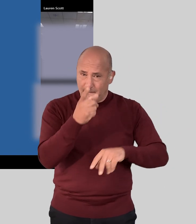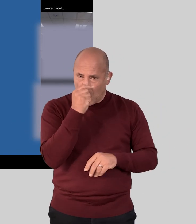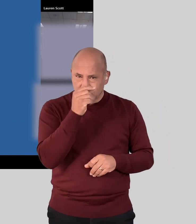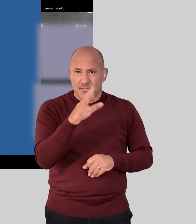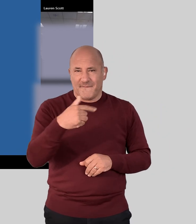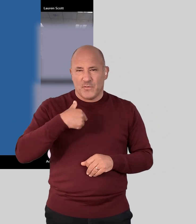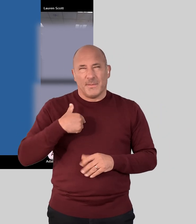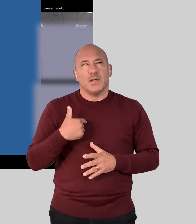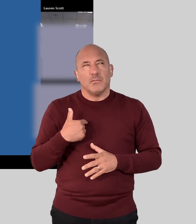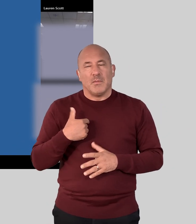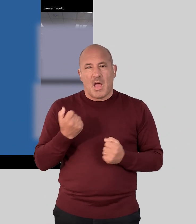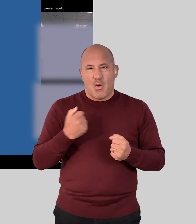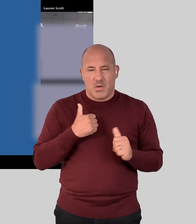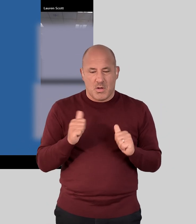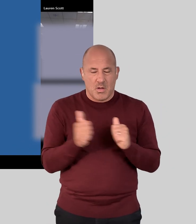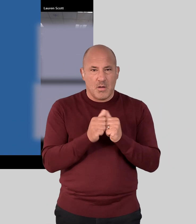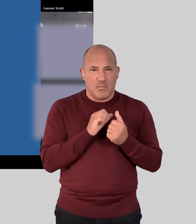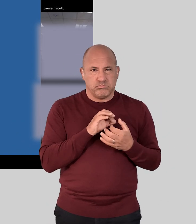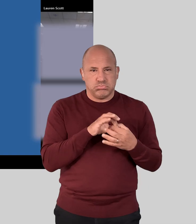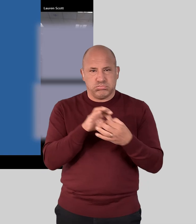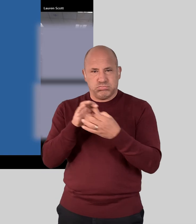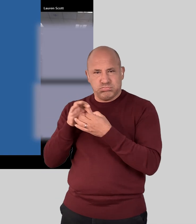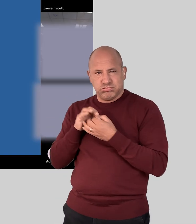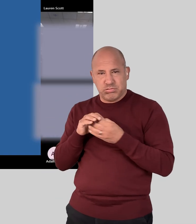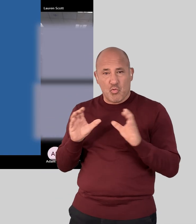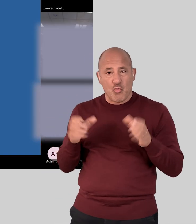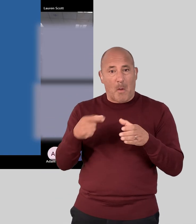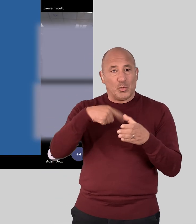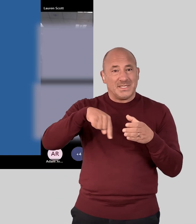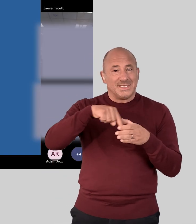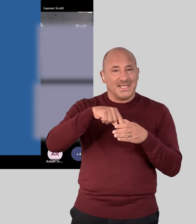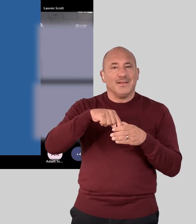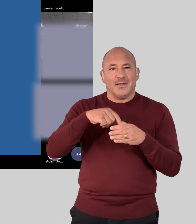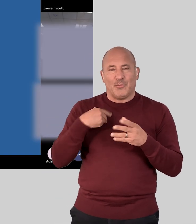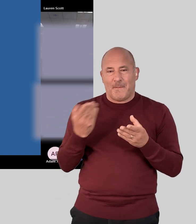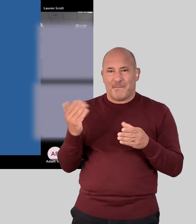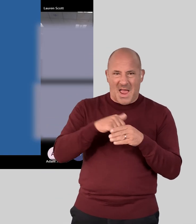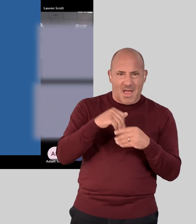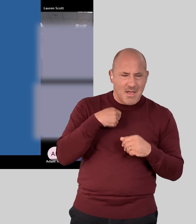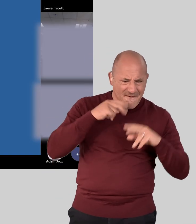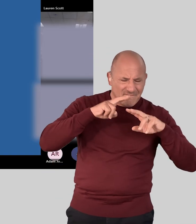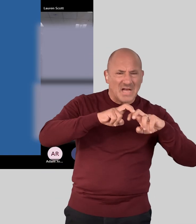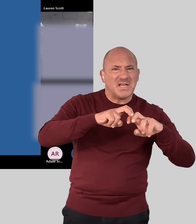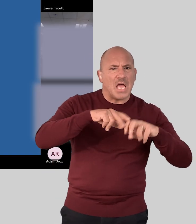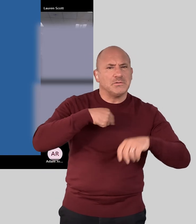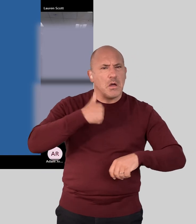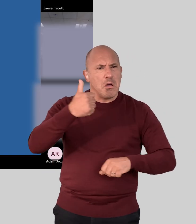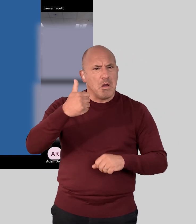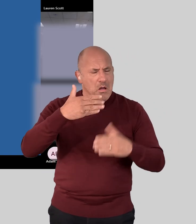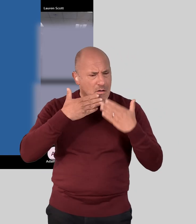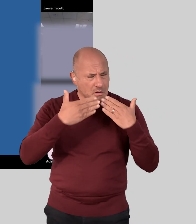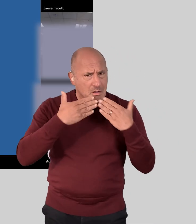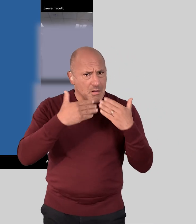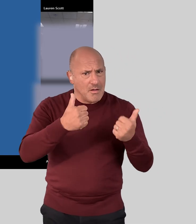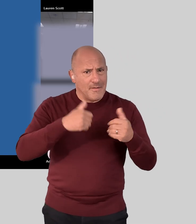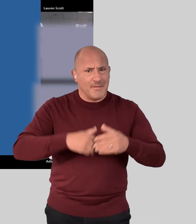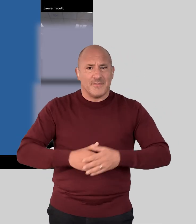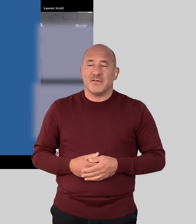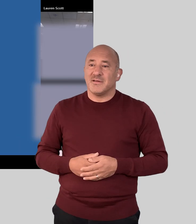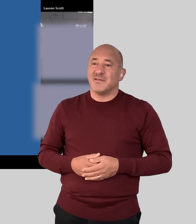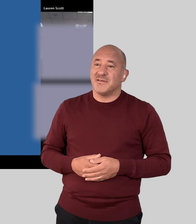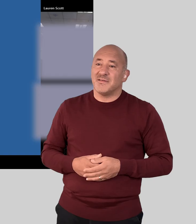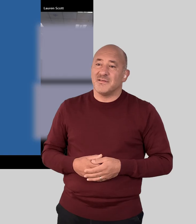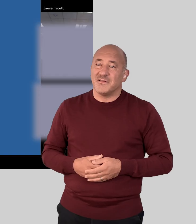from solidarity and community building first. So I'm going to go back into my space and investigate that. So yeah, no, thank you. Thank you very much.